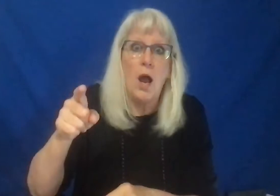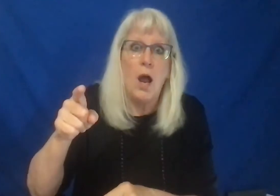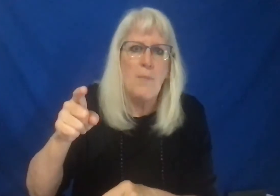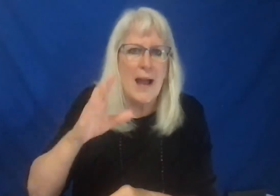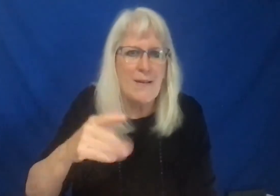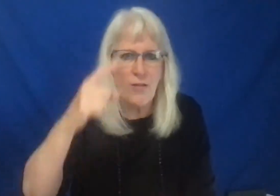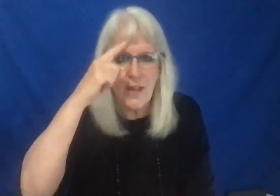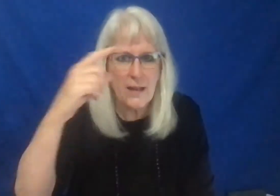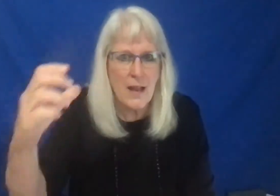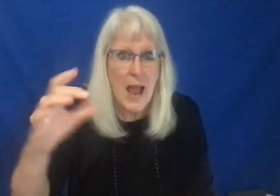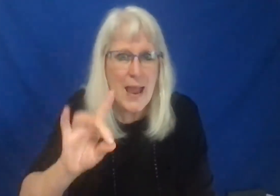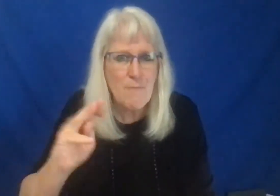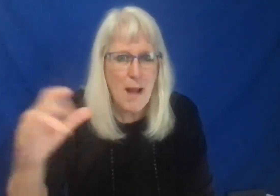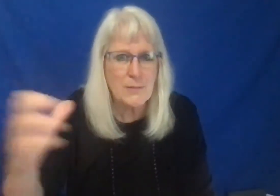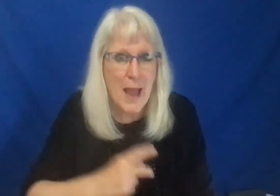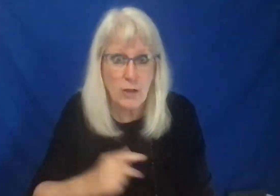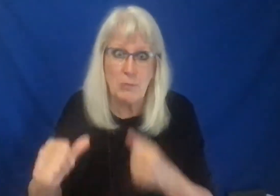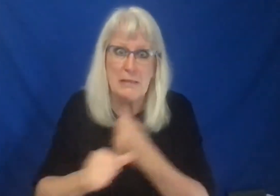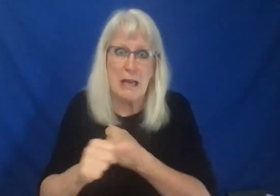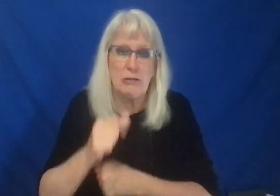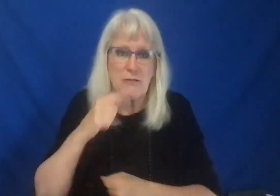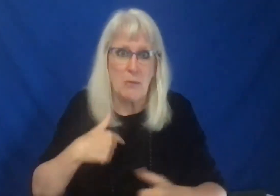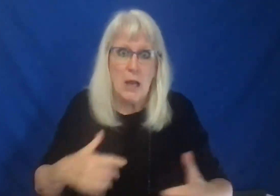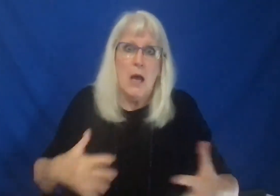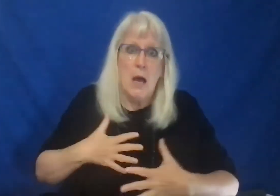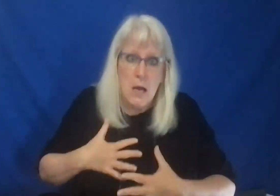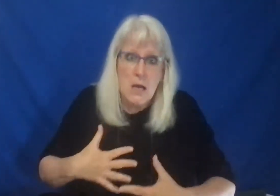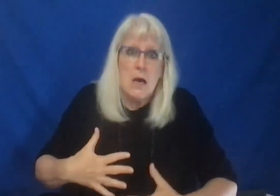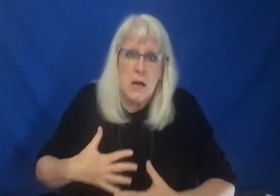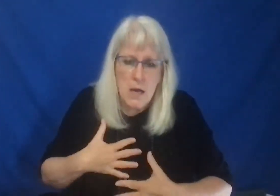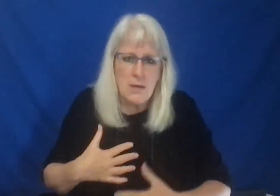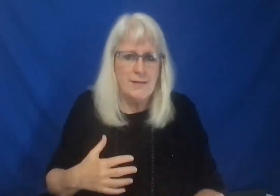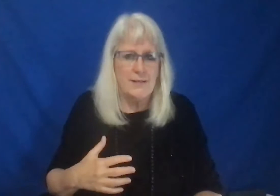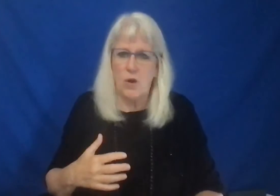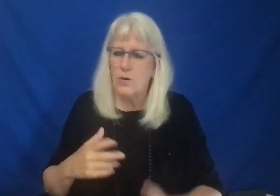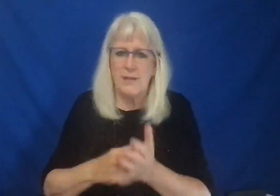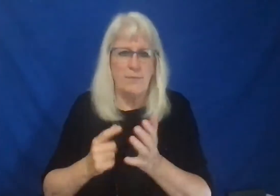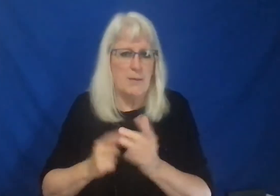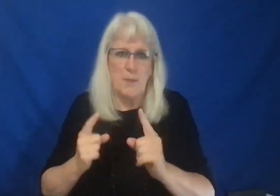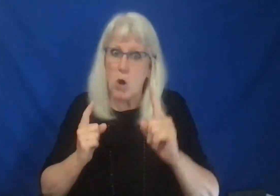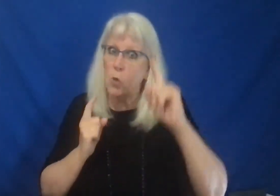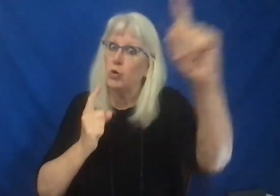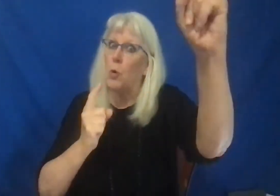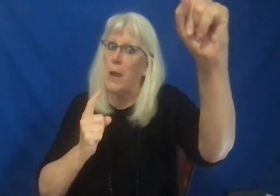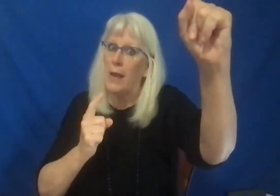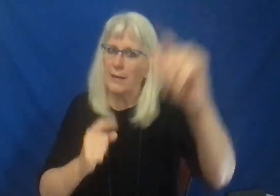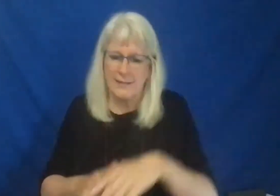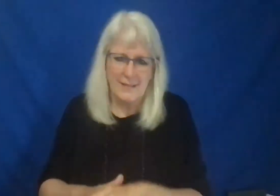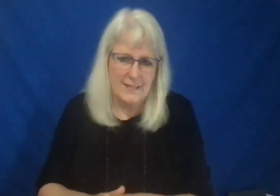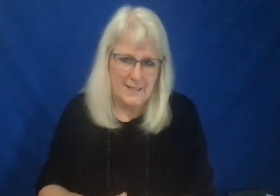8 miles back to my car. So I get over ambitious, I stretch myself, and I do that on a lot of my hiking.